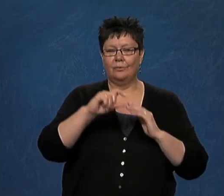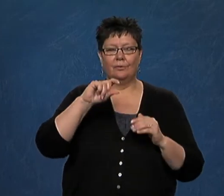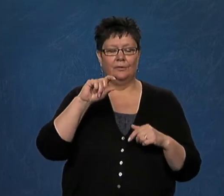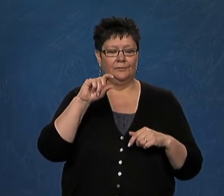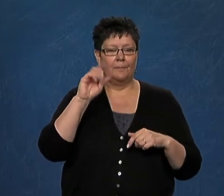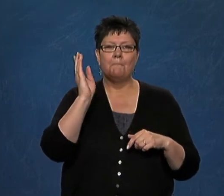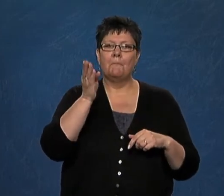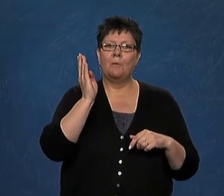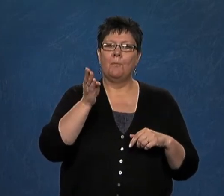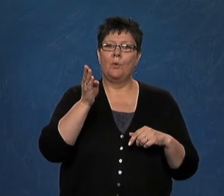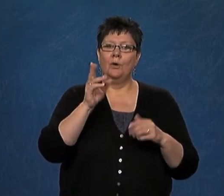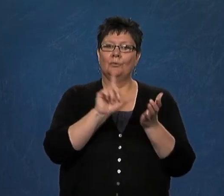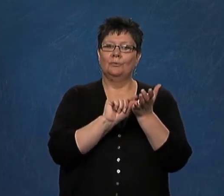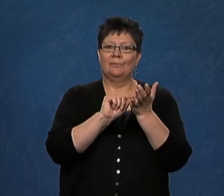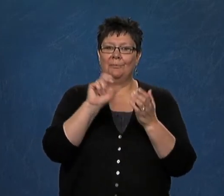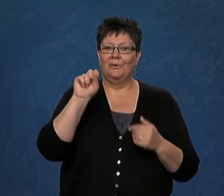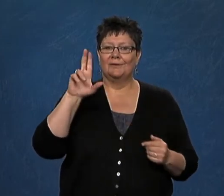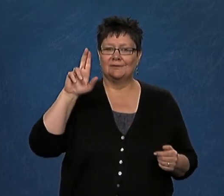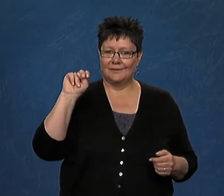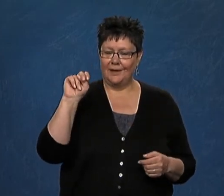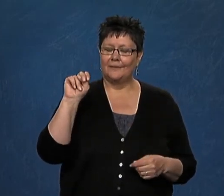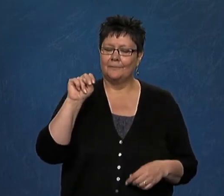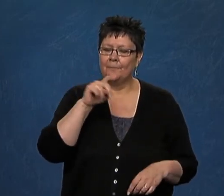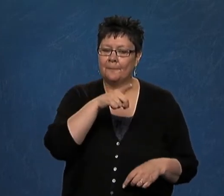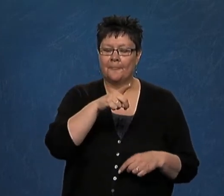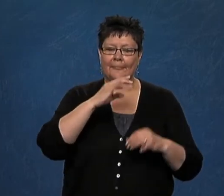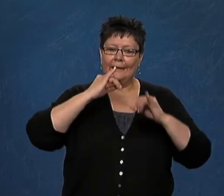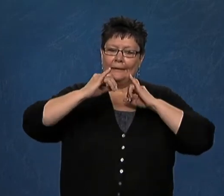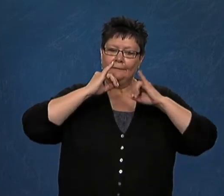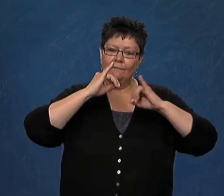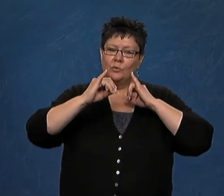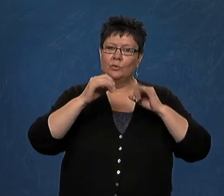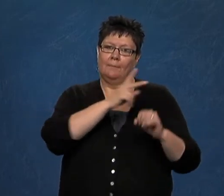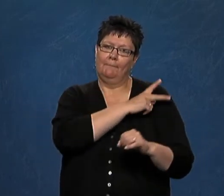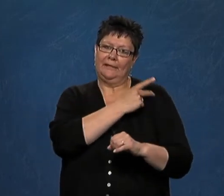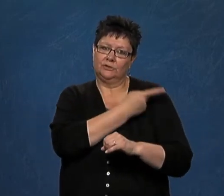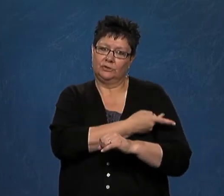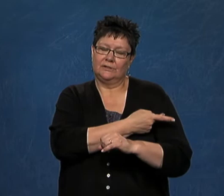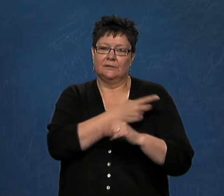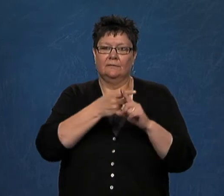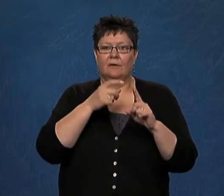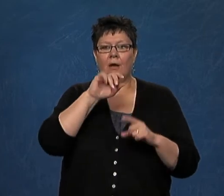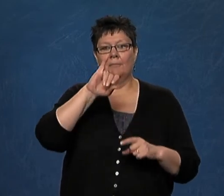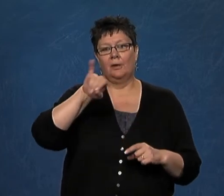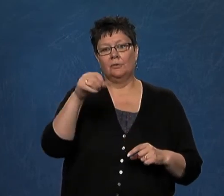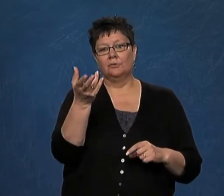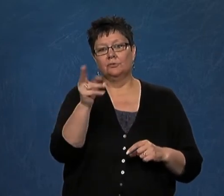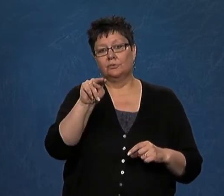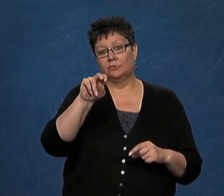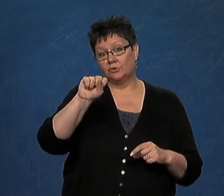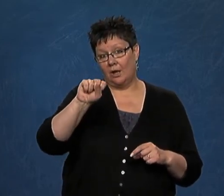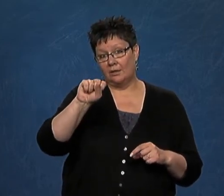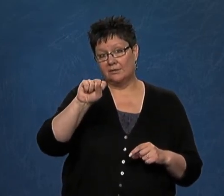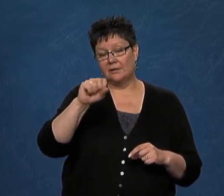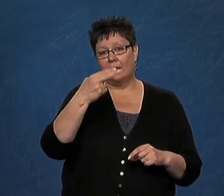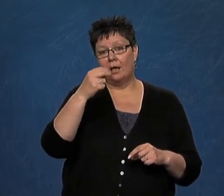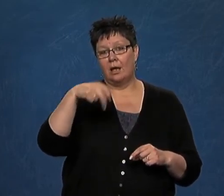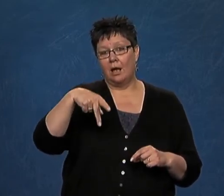I also just read an article in the Baltimore Sun where they interviewed a patient from